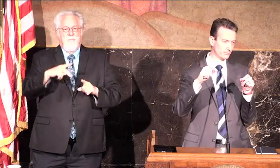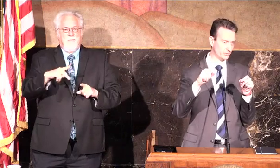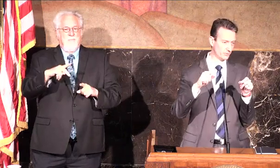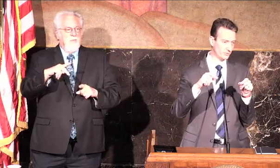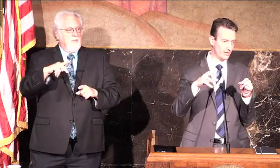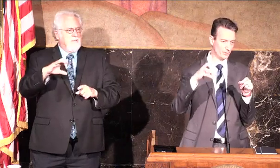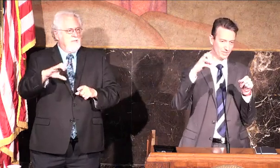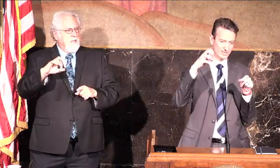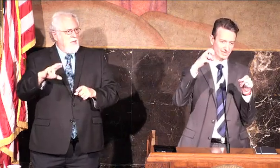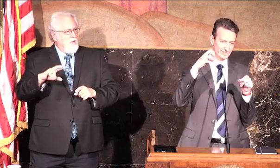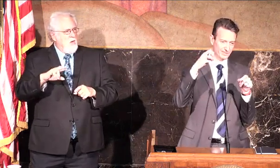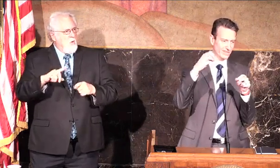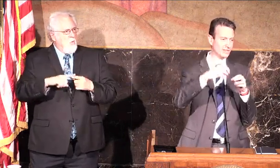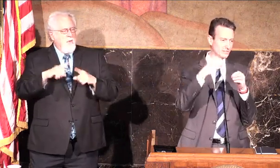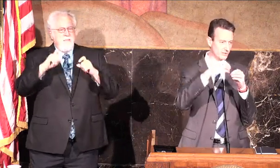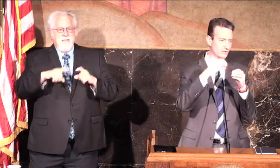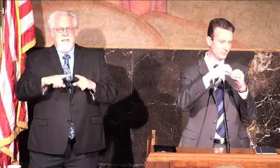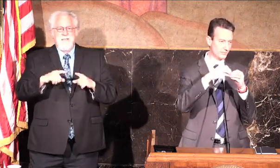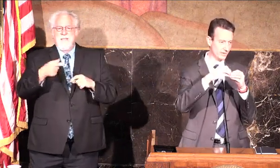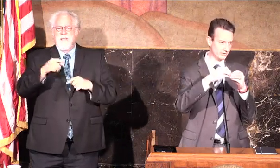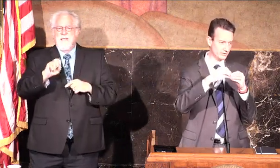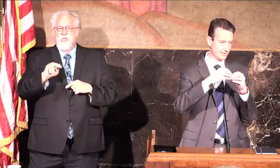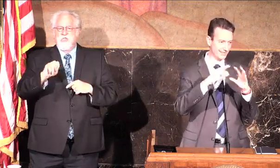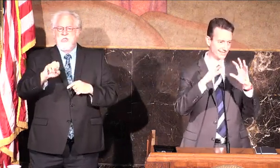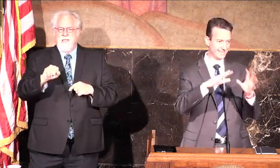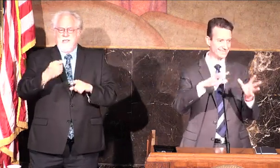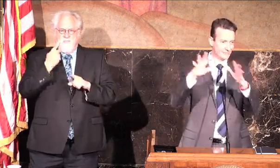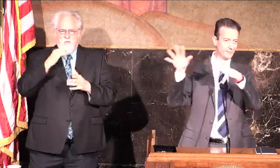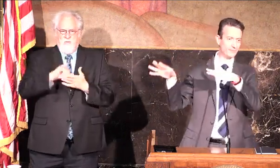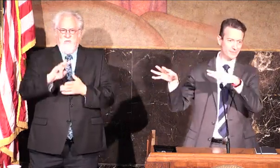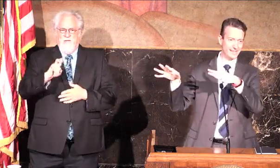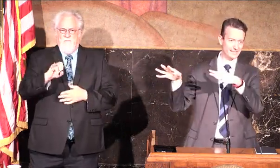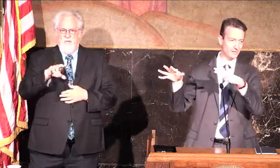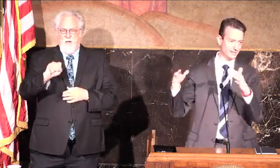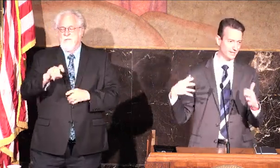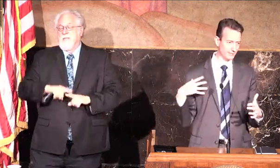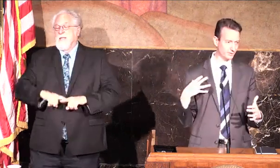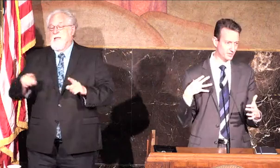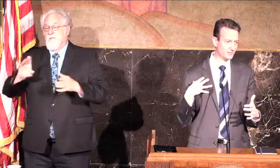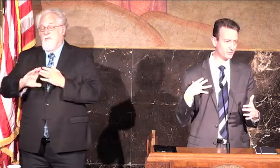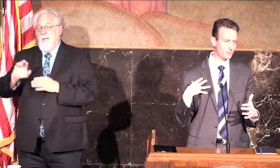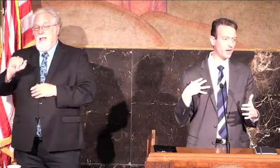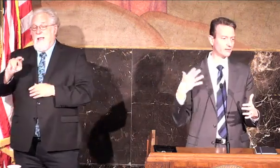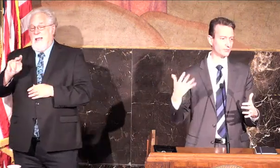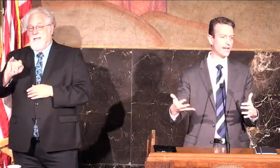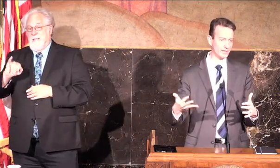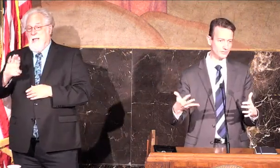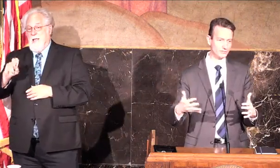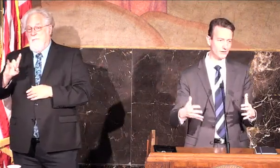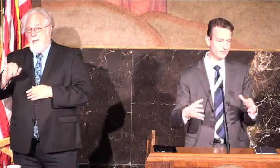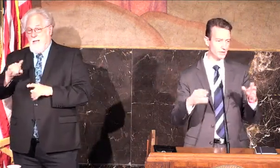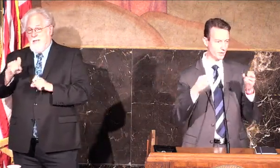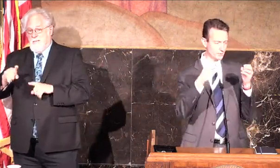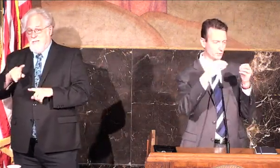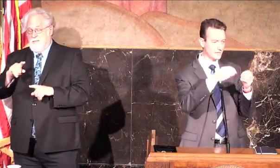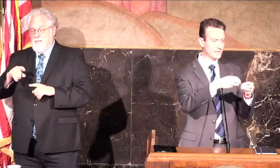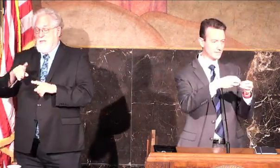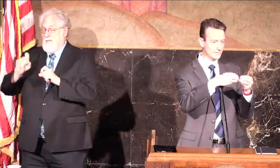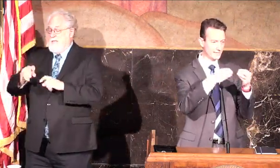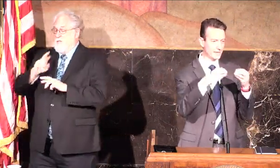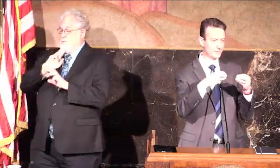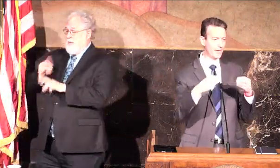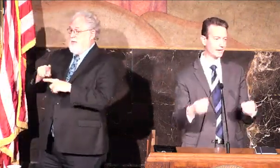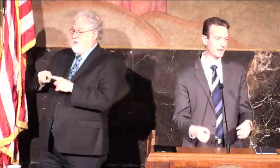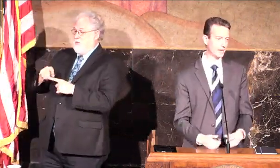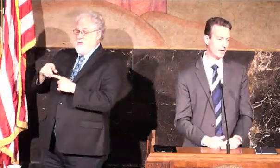most people are familiar with, which test the genetic material of the virus. That is different from the antibody test, which tests your body's reaction to the virus. So these,